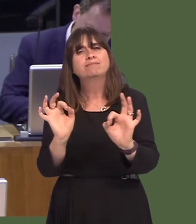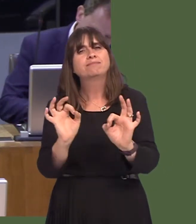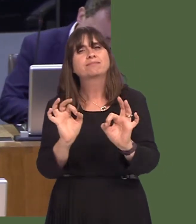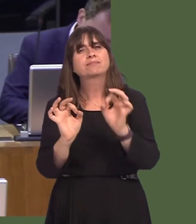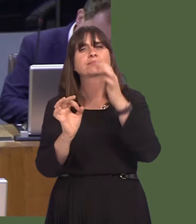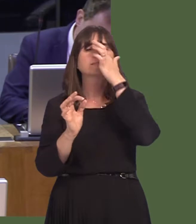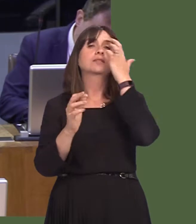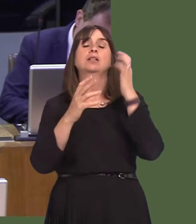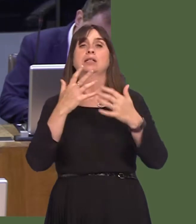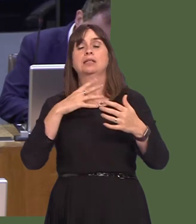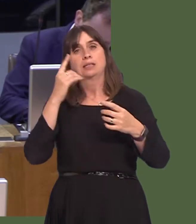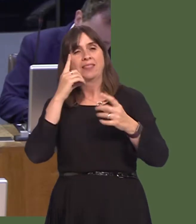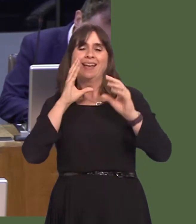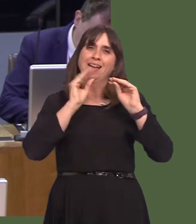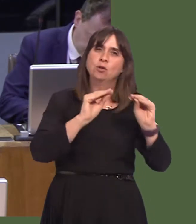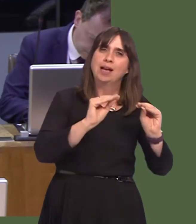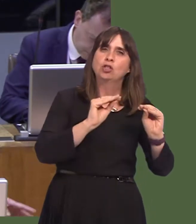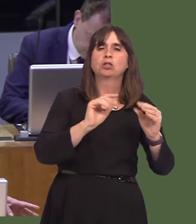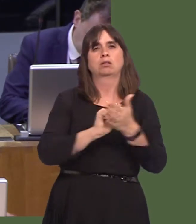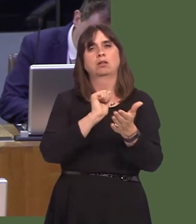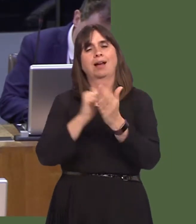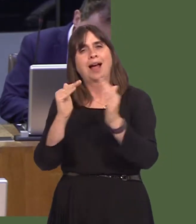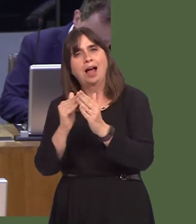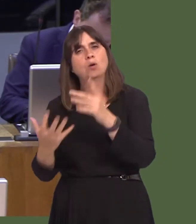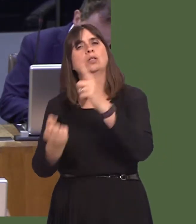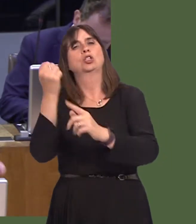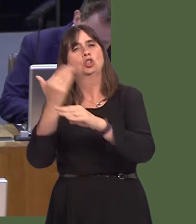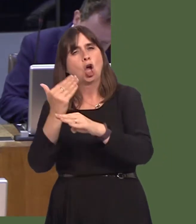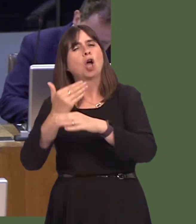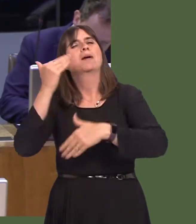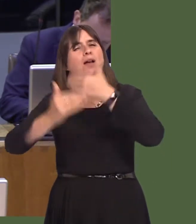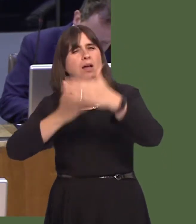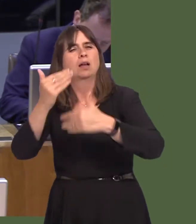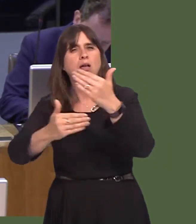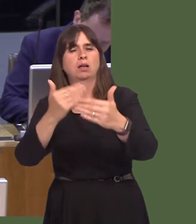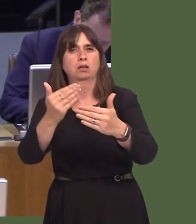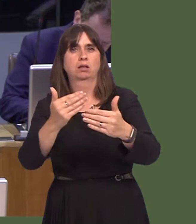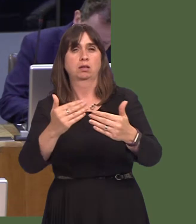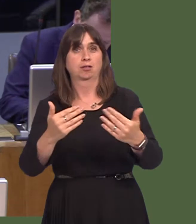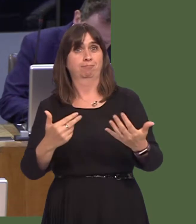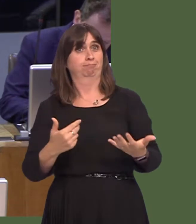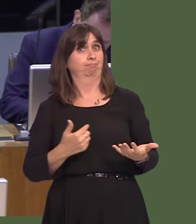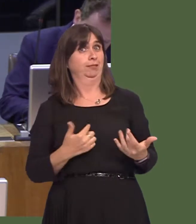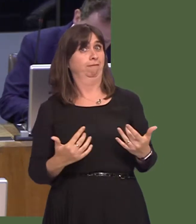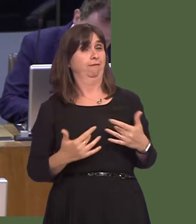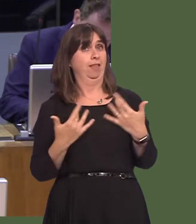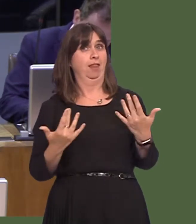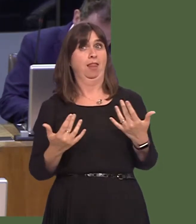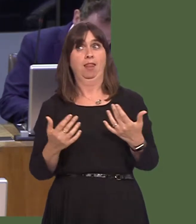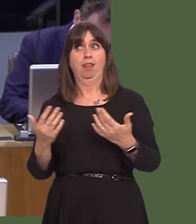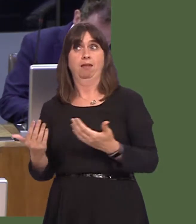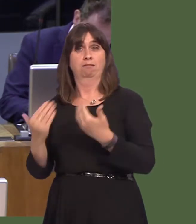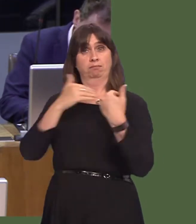health services, education, housing and employment issues. So, First Minister, I'm yet to be persuaded that there is a case